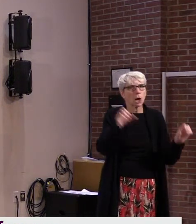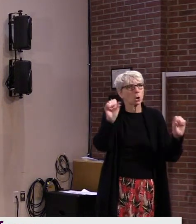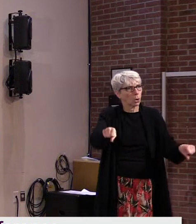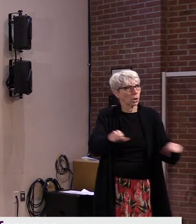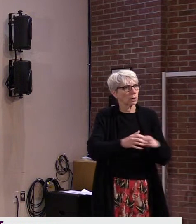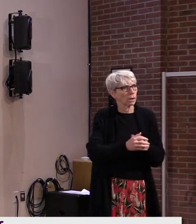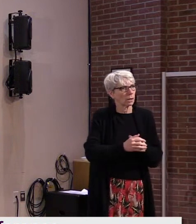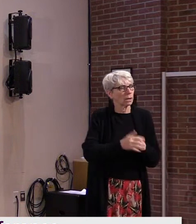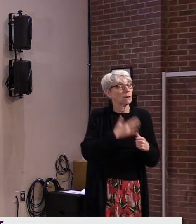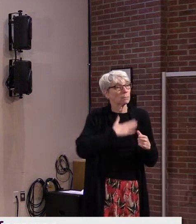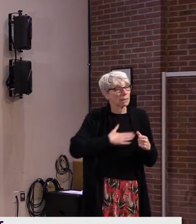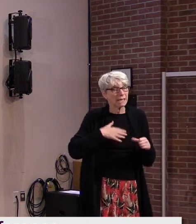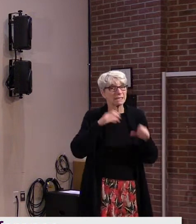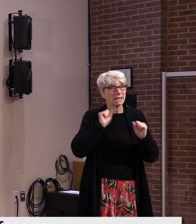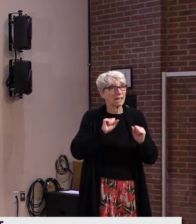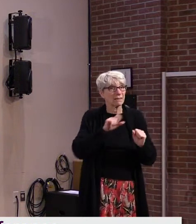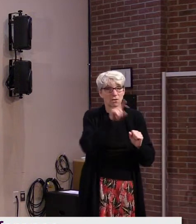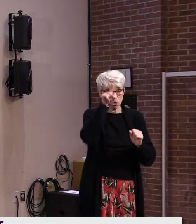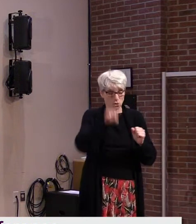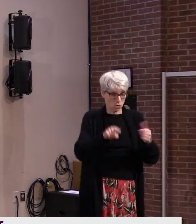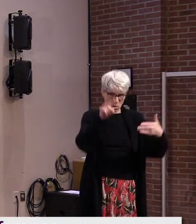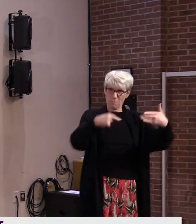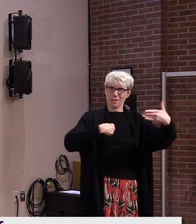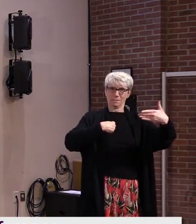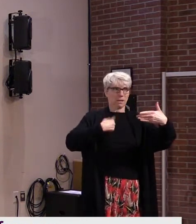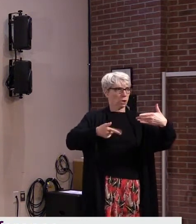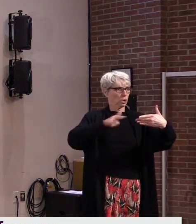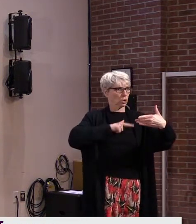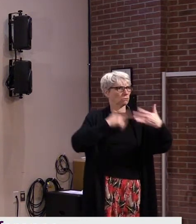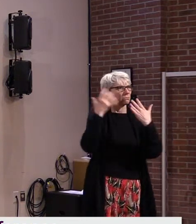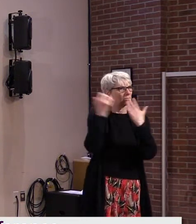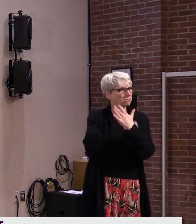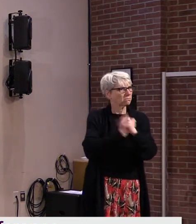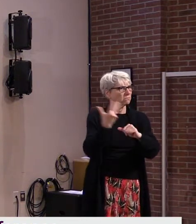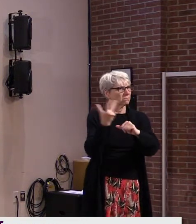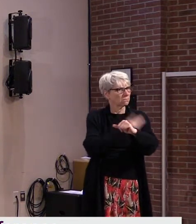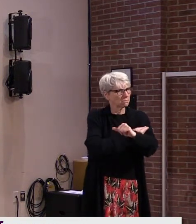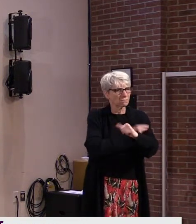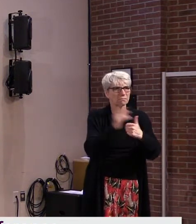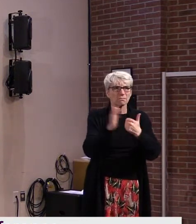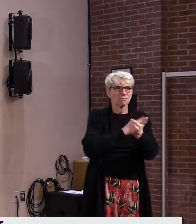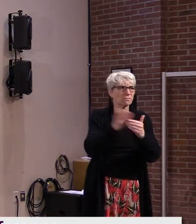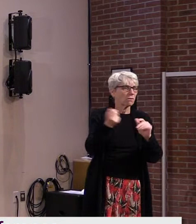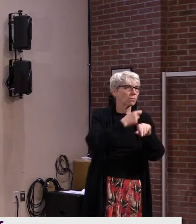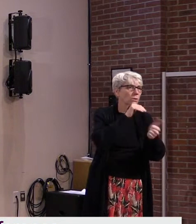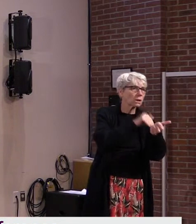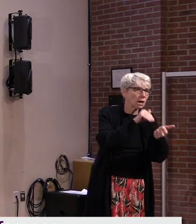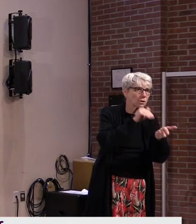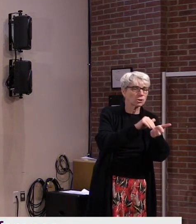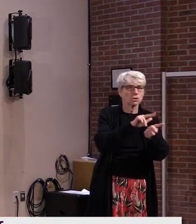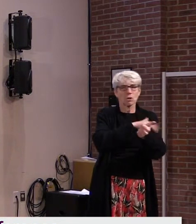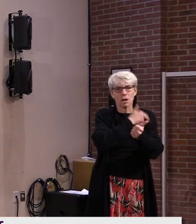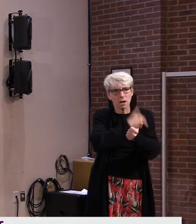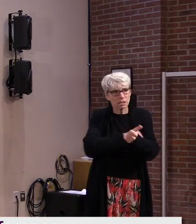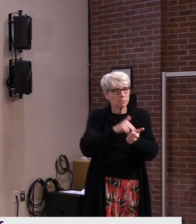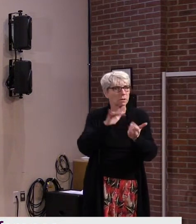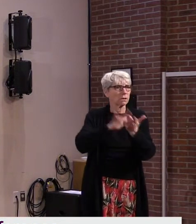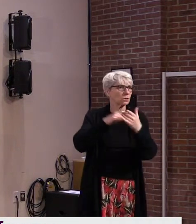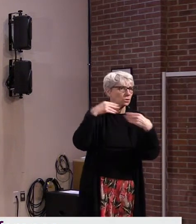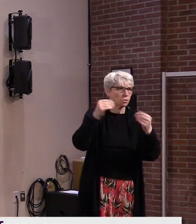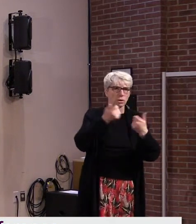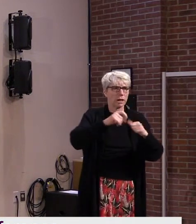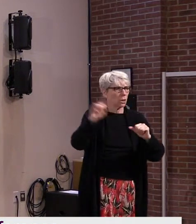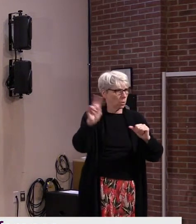clinic, pharmacy, or your healthcare provider, to increase your protection from COVID-19, especially while the